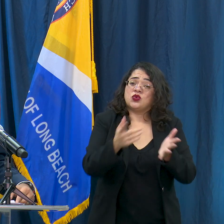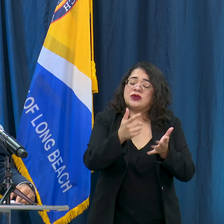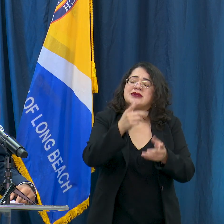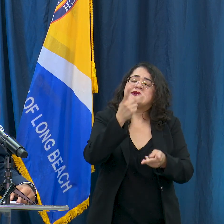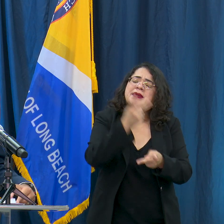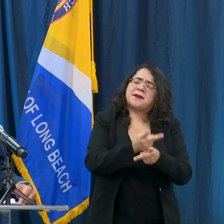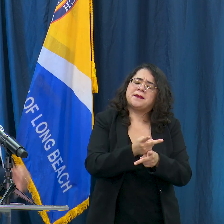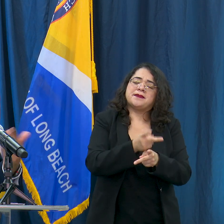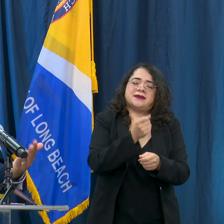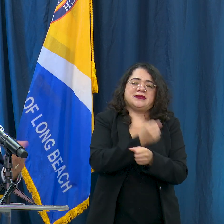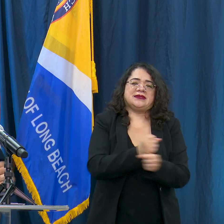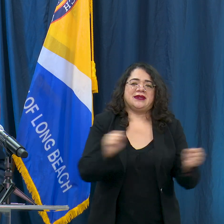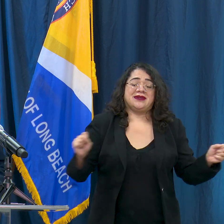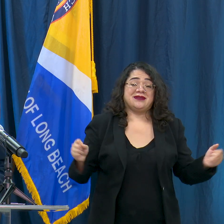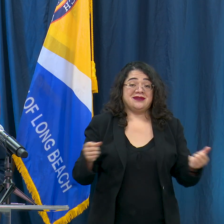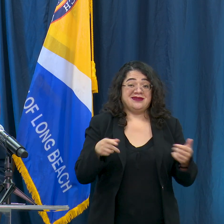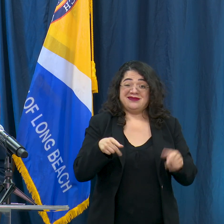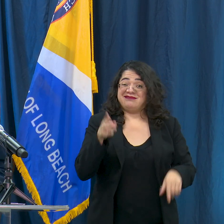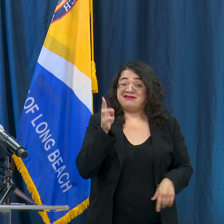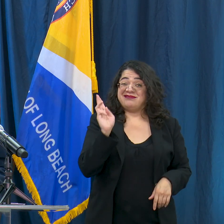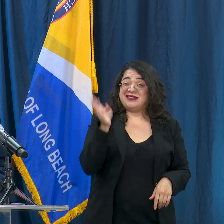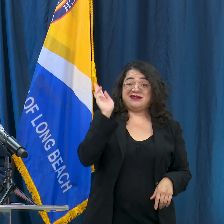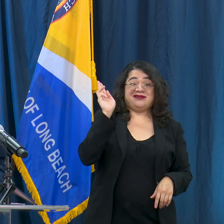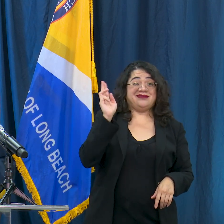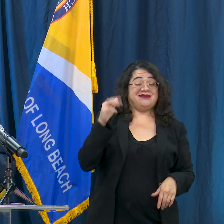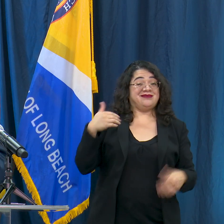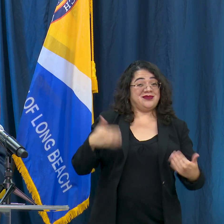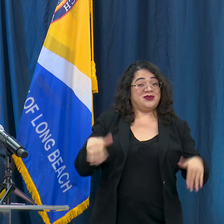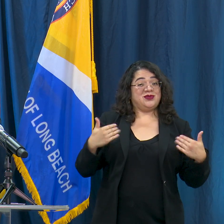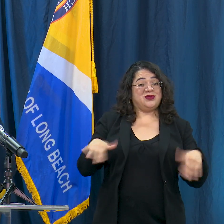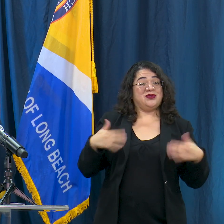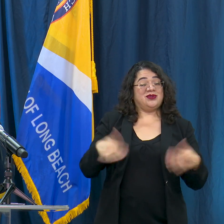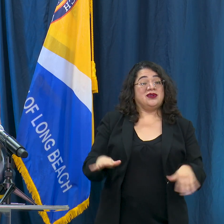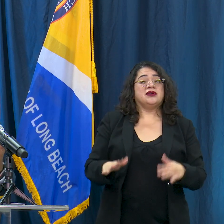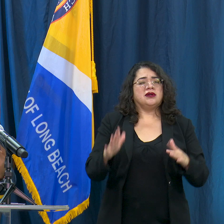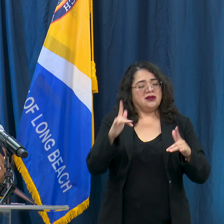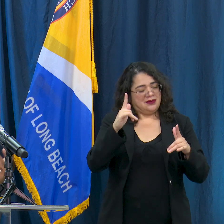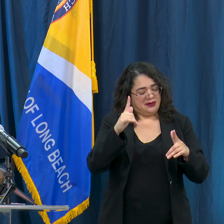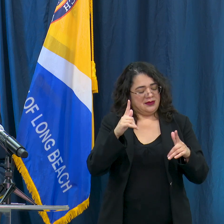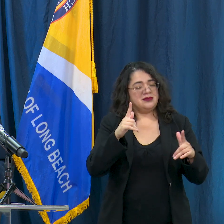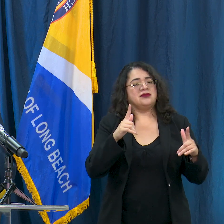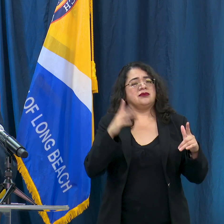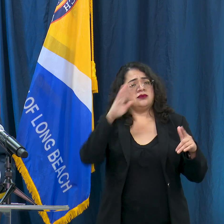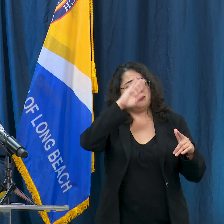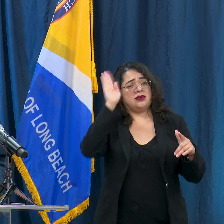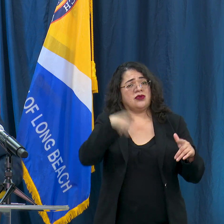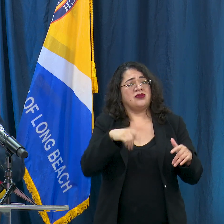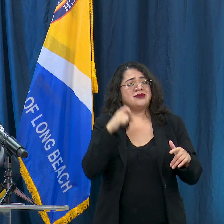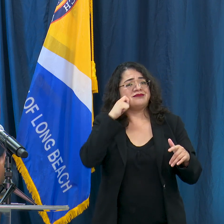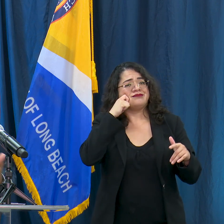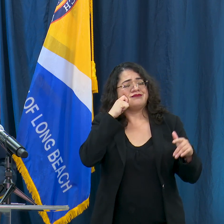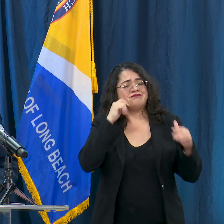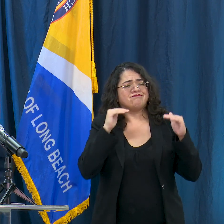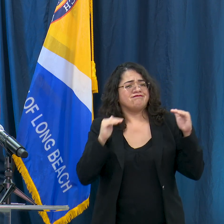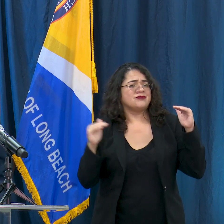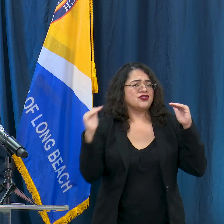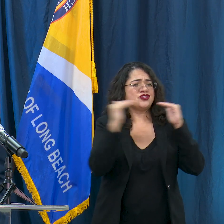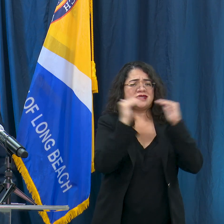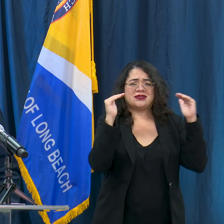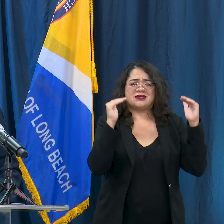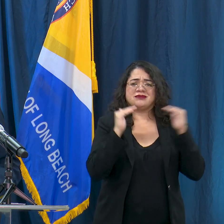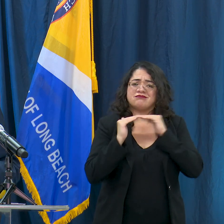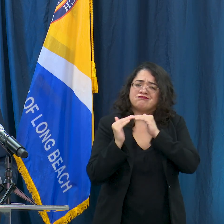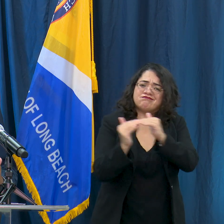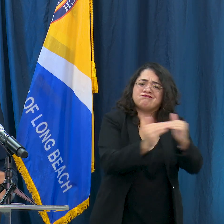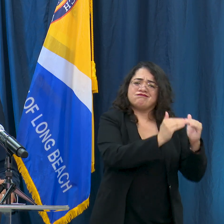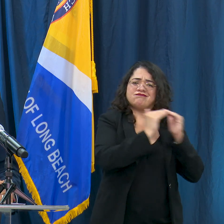unprecedented time that we're dealing with issues of racial justice, and we know that conversation continues. And